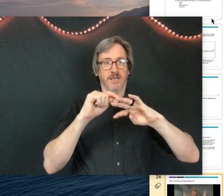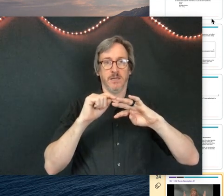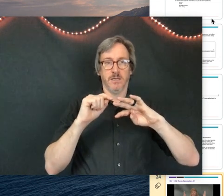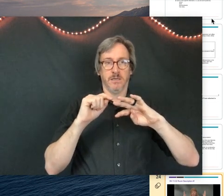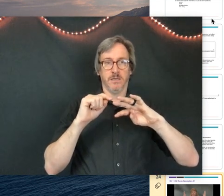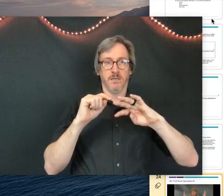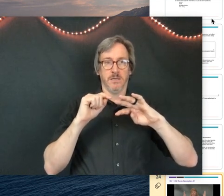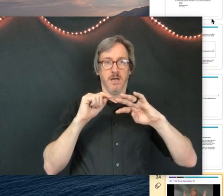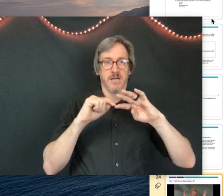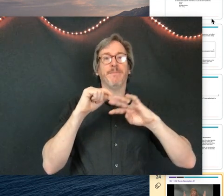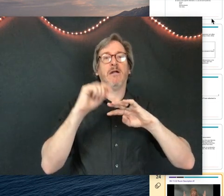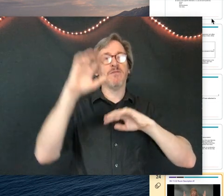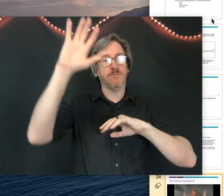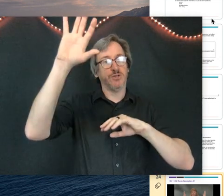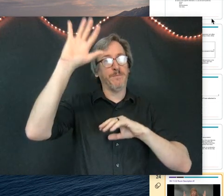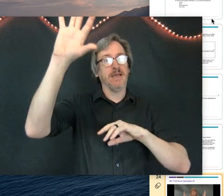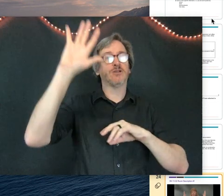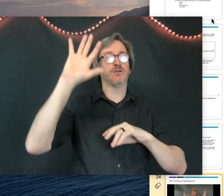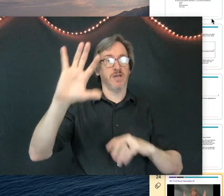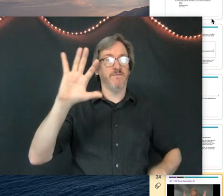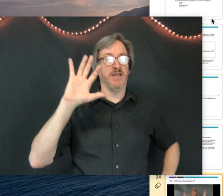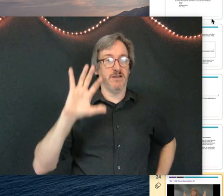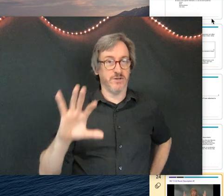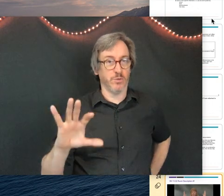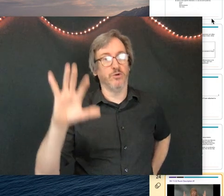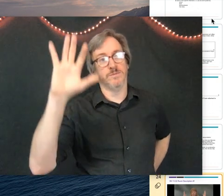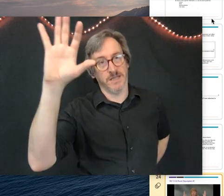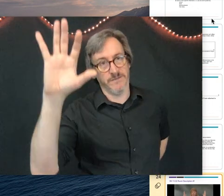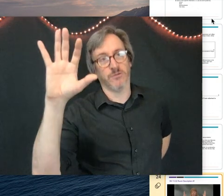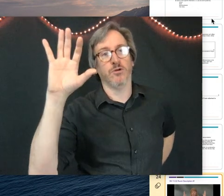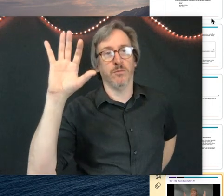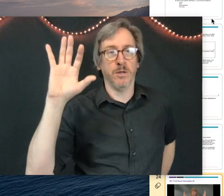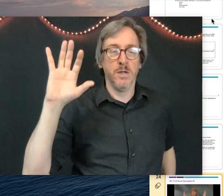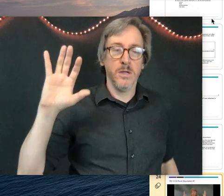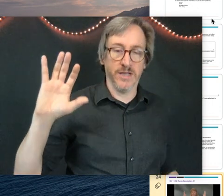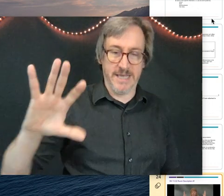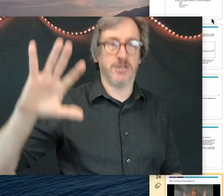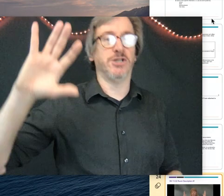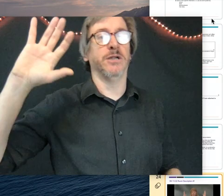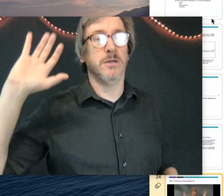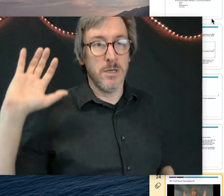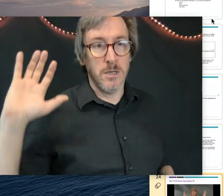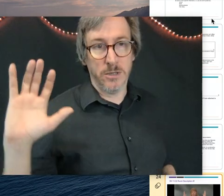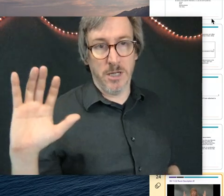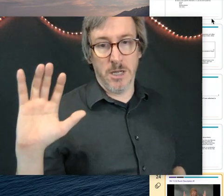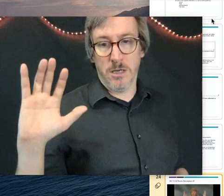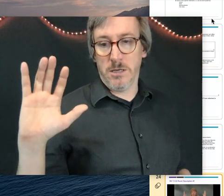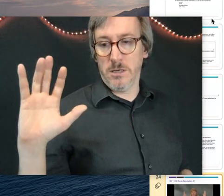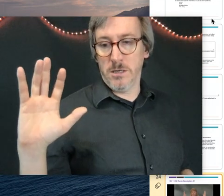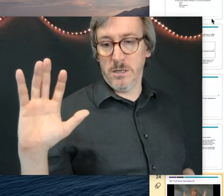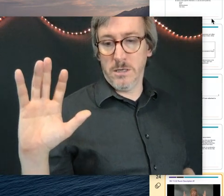actually compare them to the pictures of the individual rooms, the living room, the kitchen,